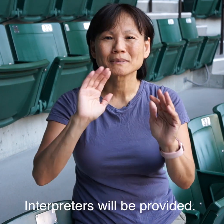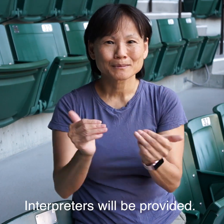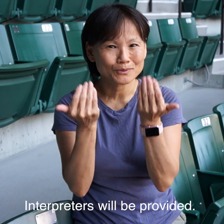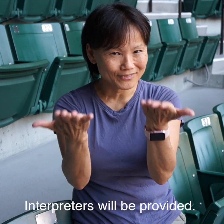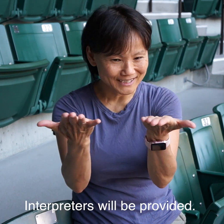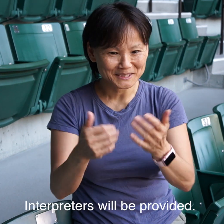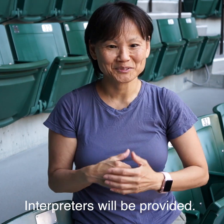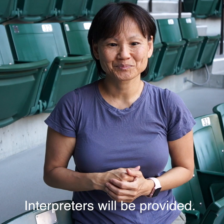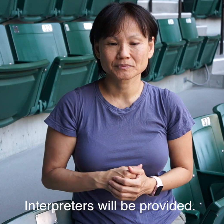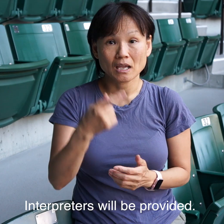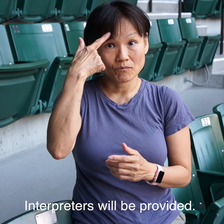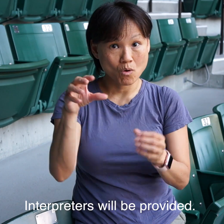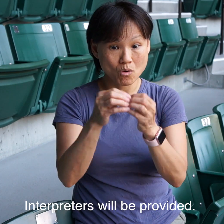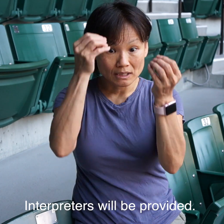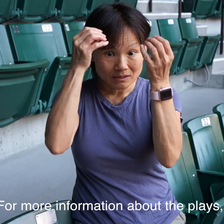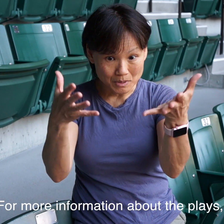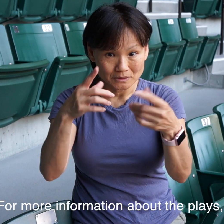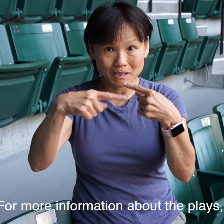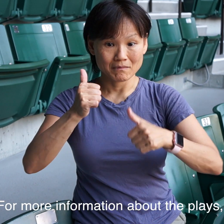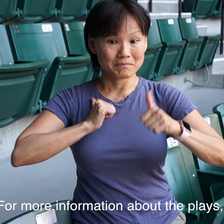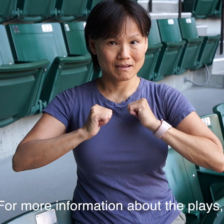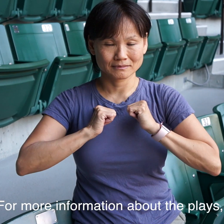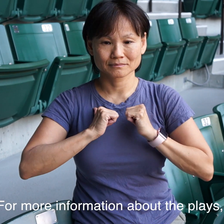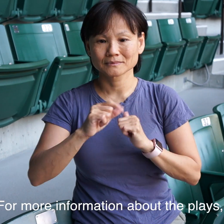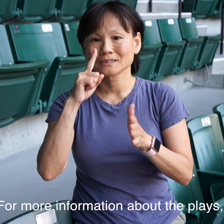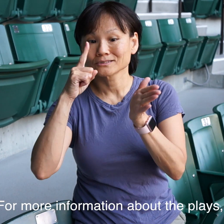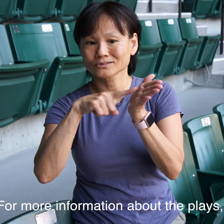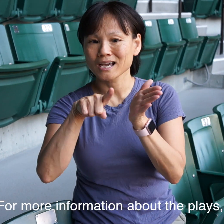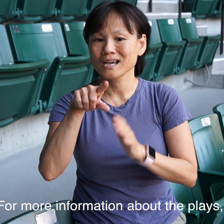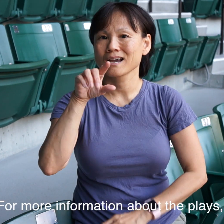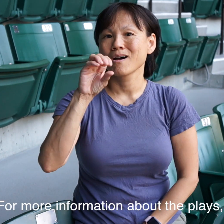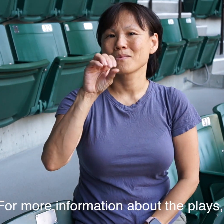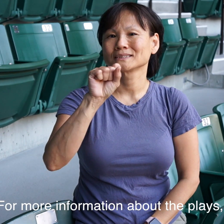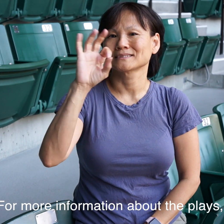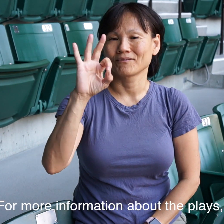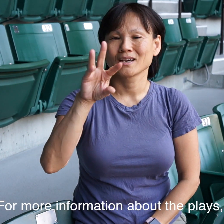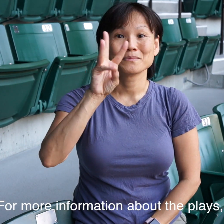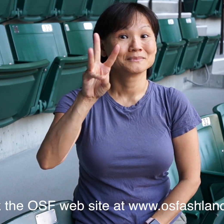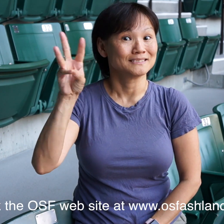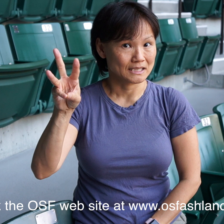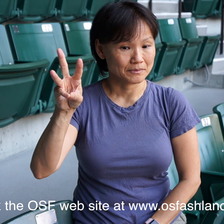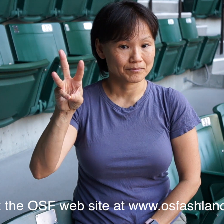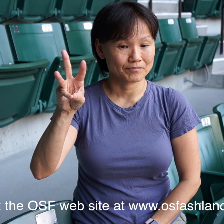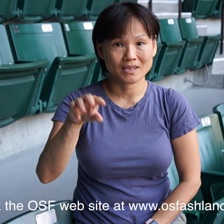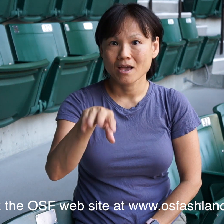Interpreters will be provided. For more information about the plays, check the OSF